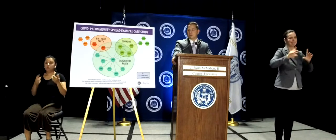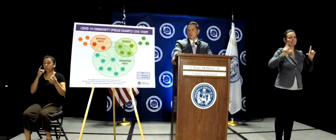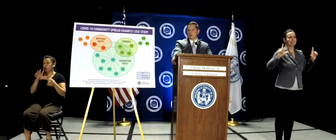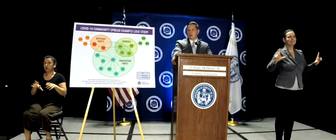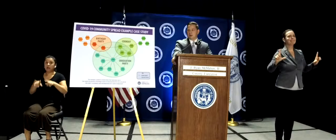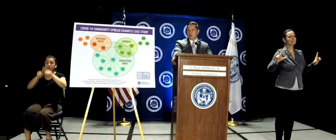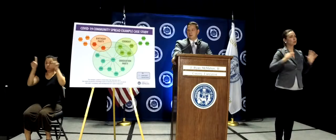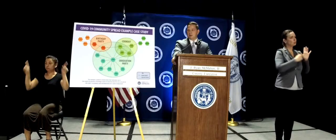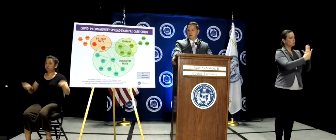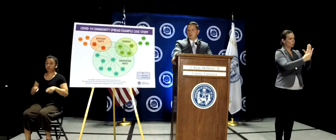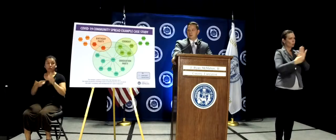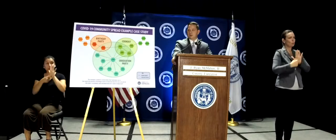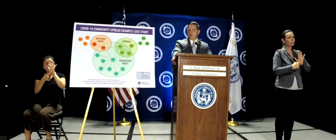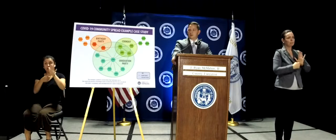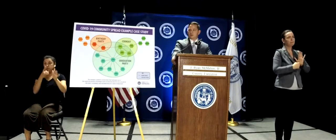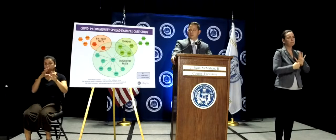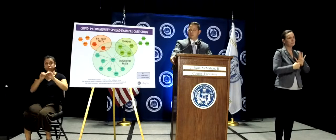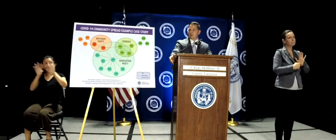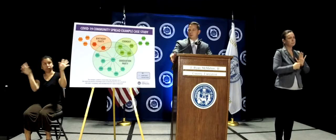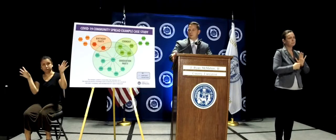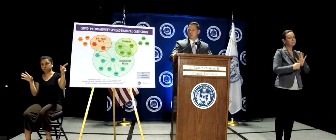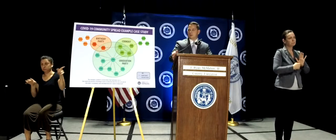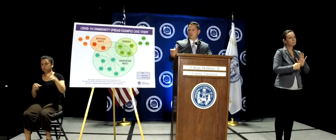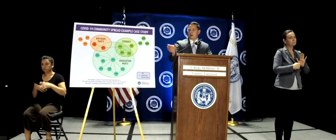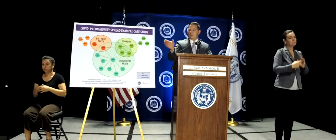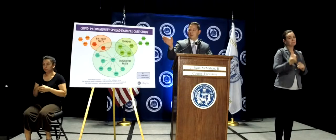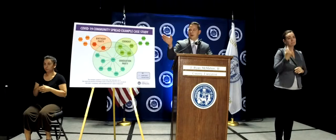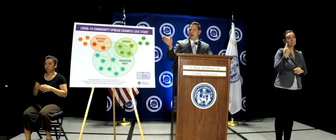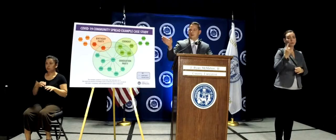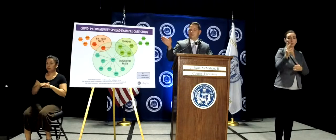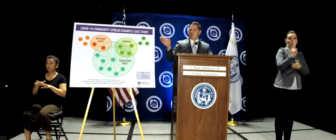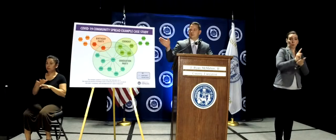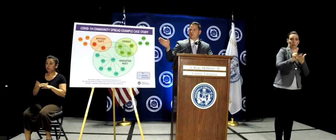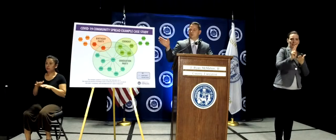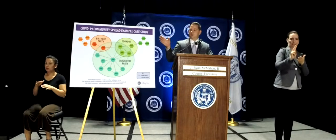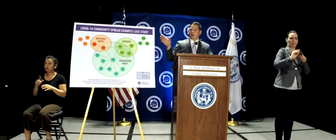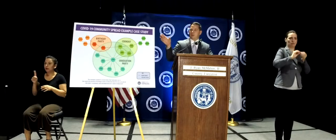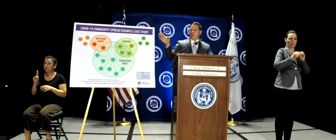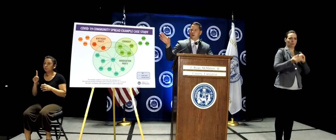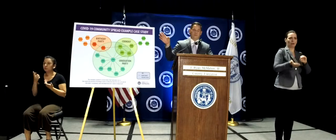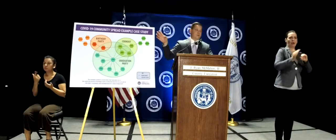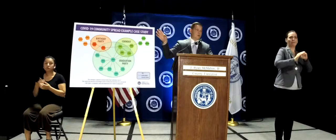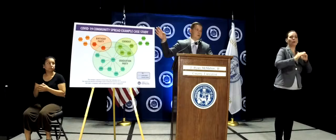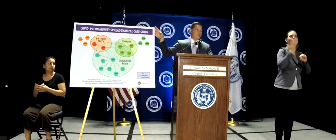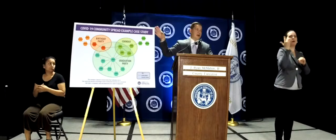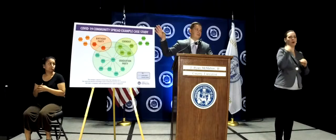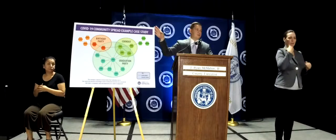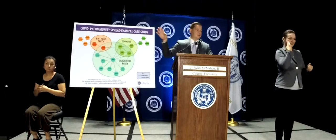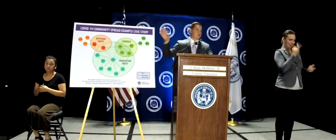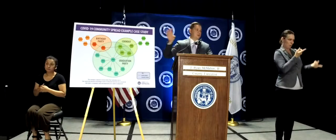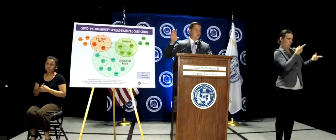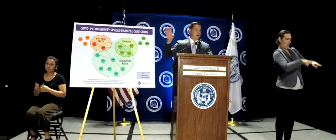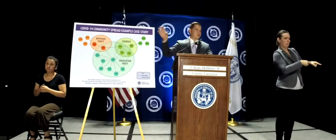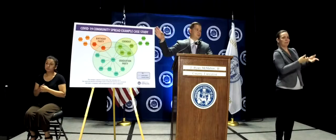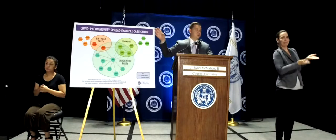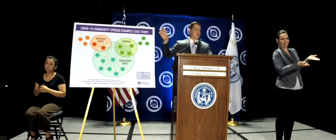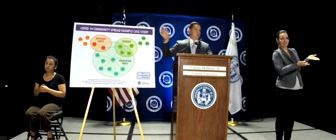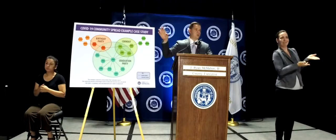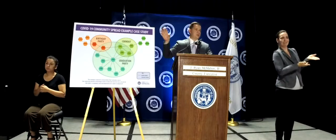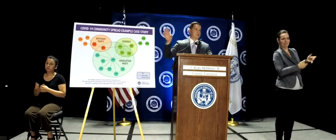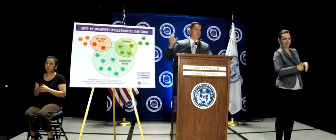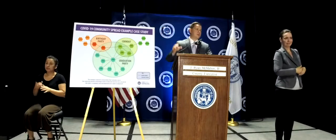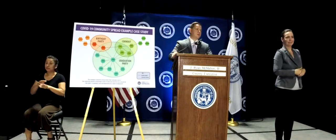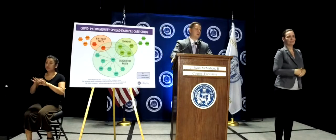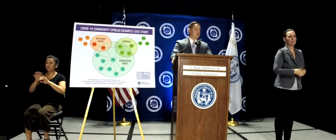happens. And so the good news is that we could probably put up 4 or 5 of these over the last